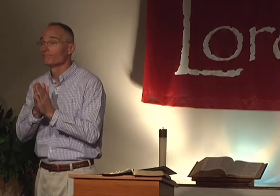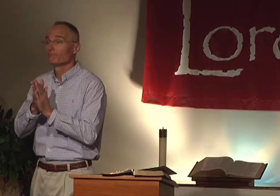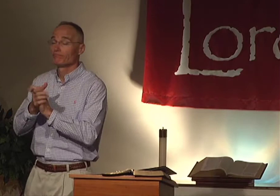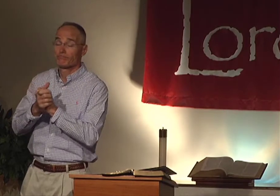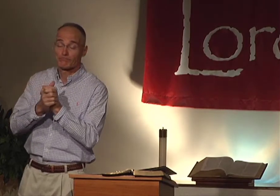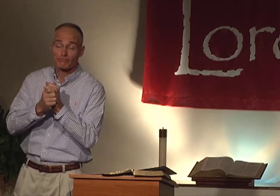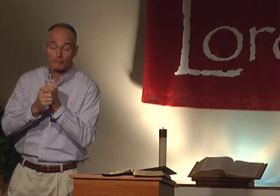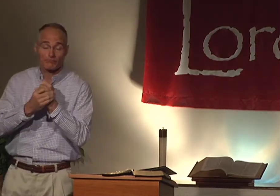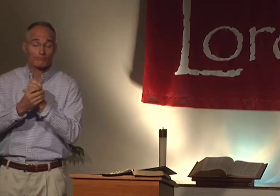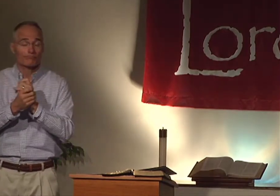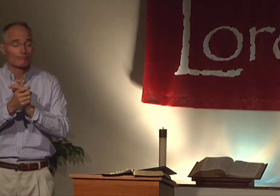let us pray.